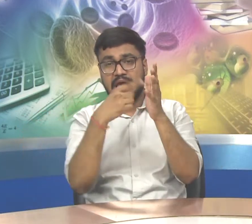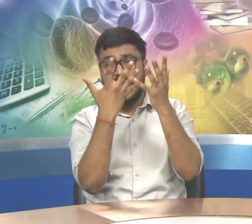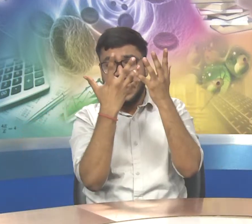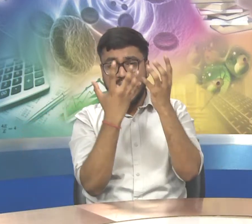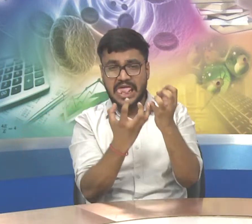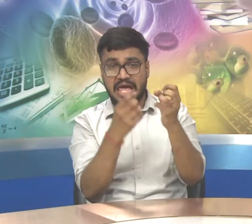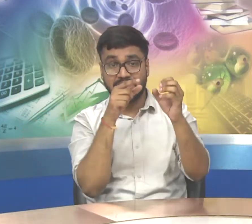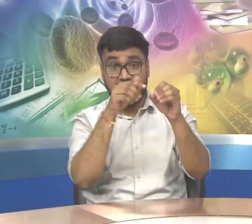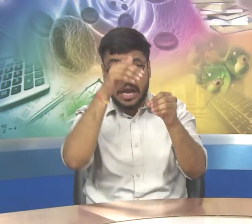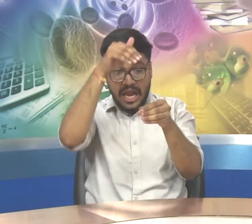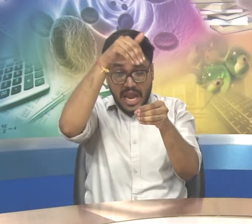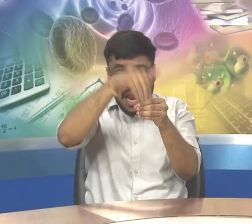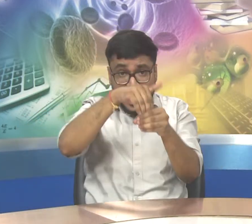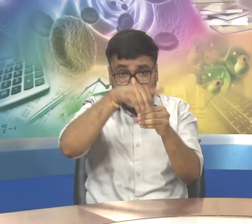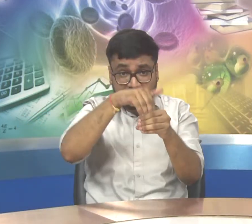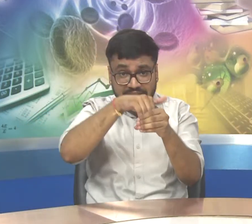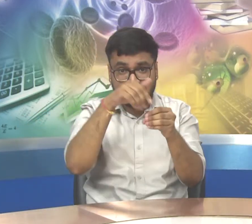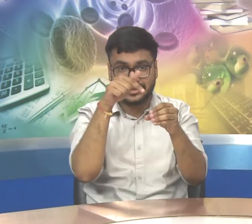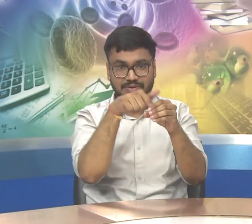negative charges.